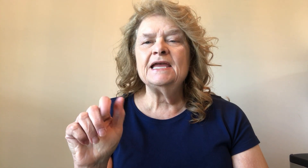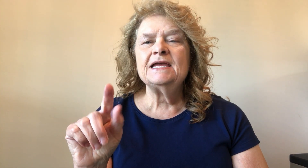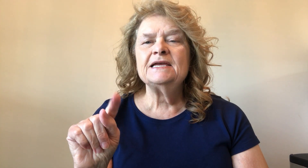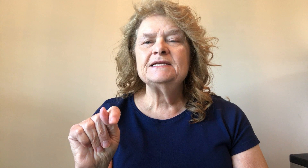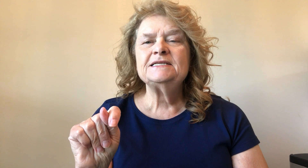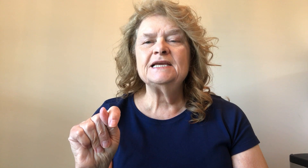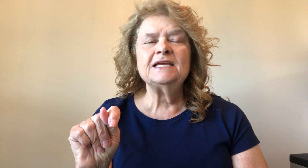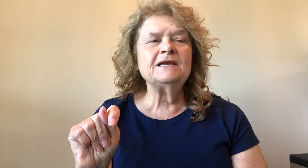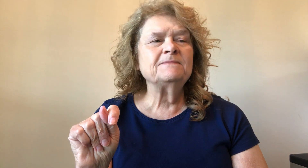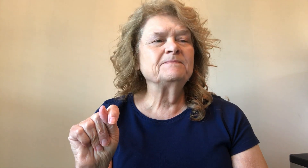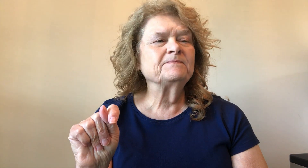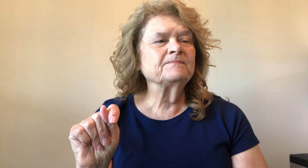B-A-T.